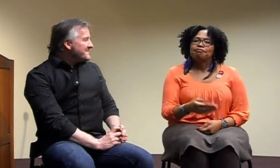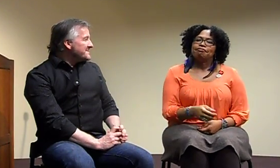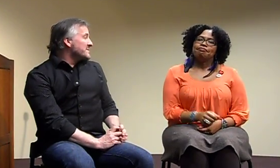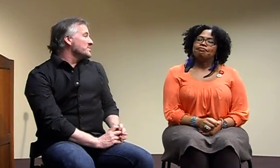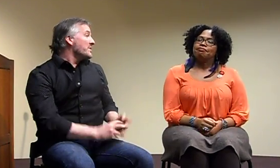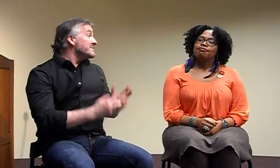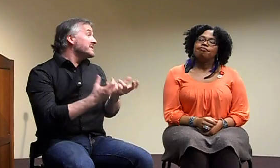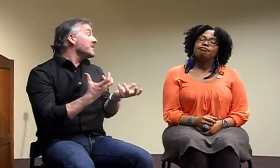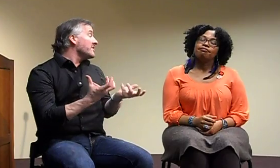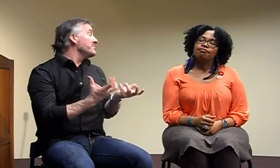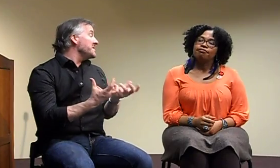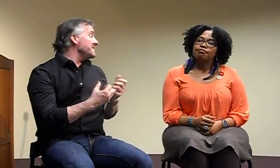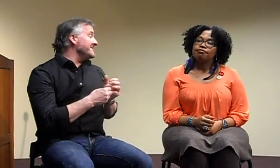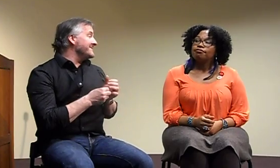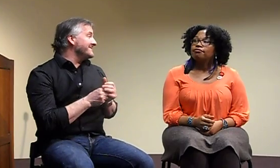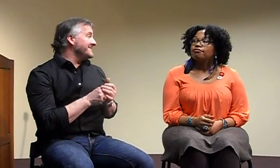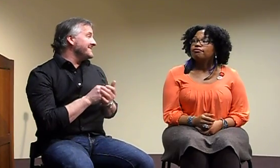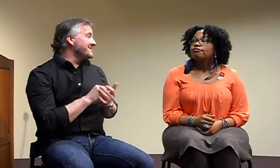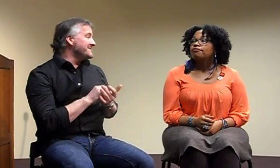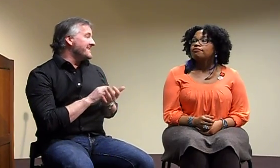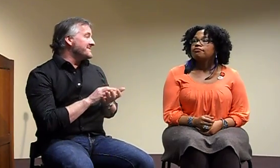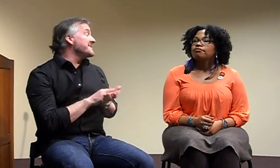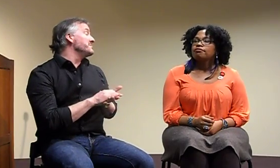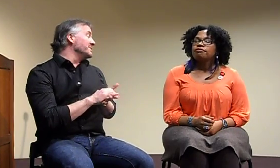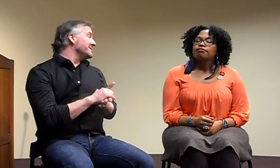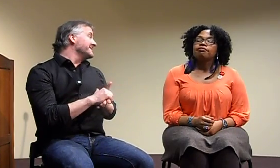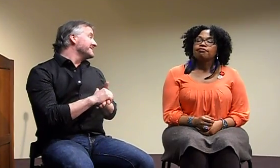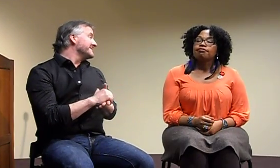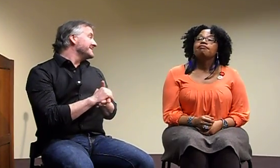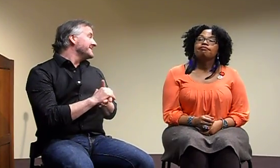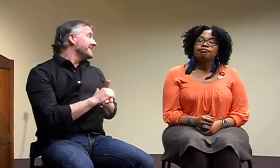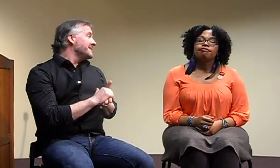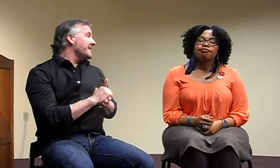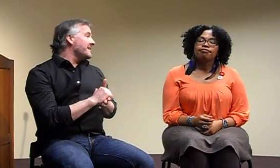So there is a lot of me in Samuel.